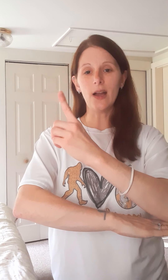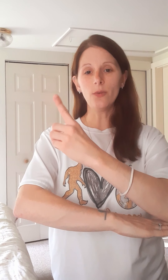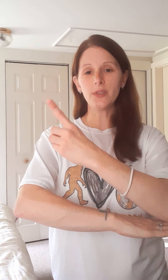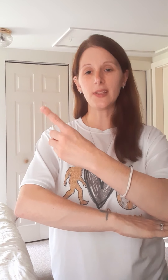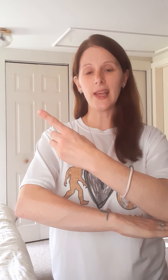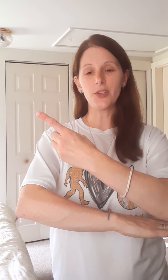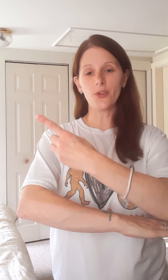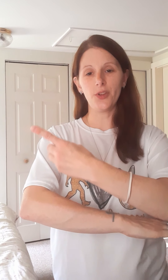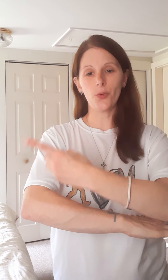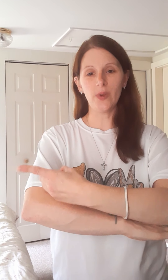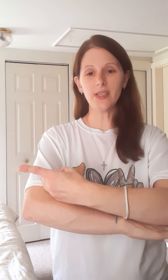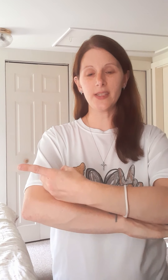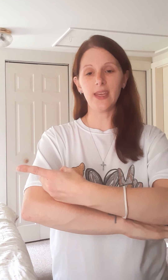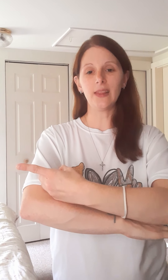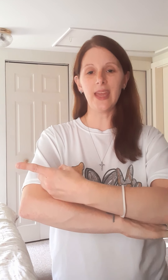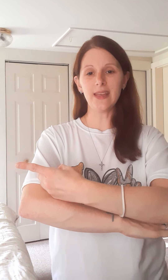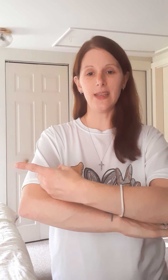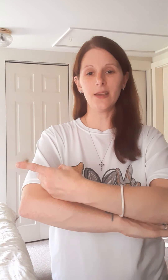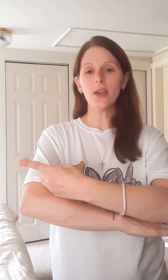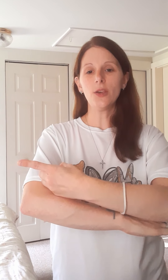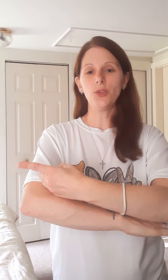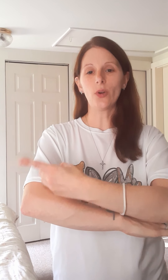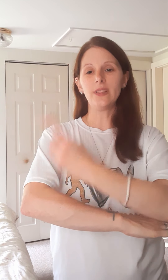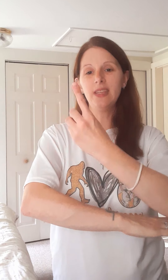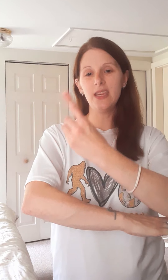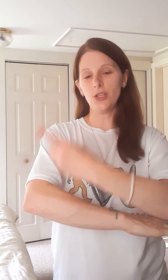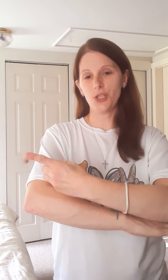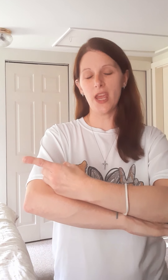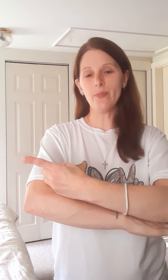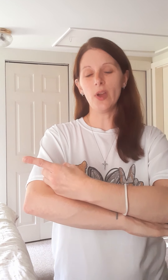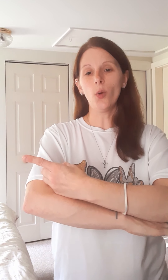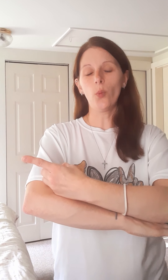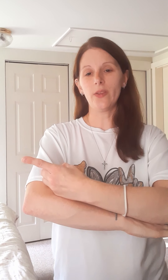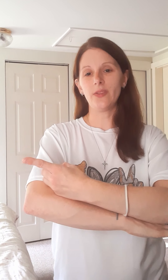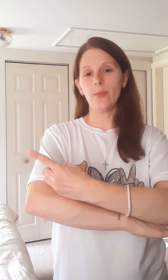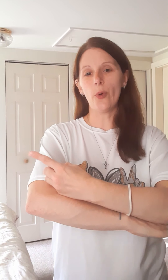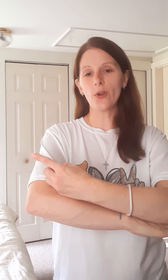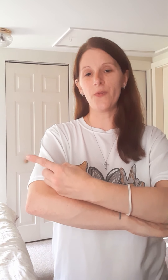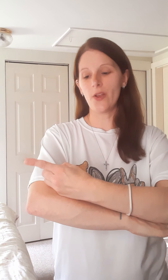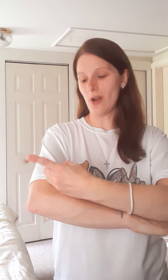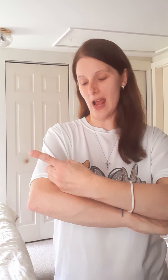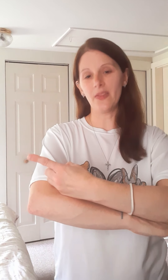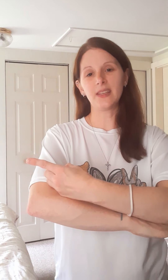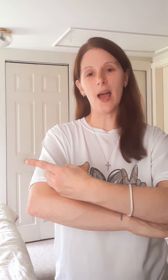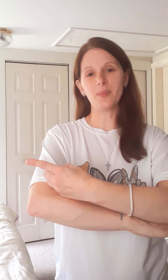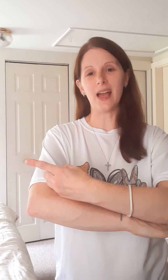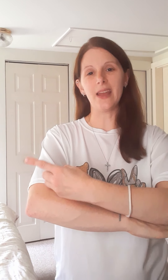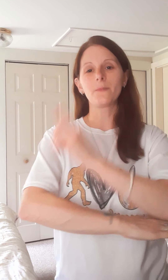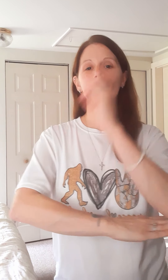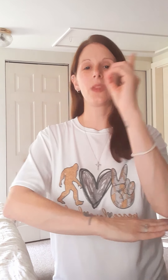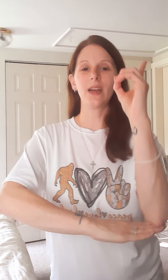down, slightly turning your wrist and landing your D shape with the pointer finger on the top side.